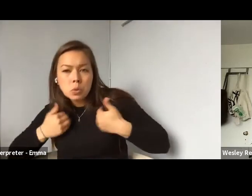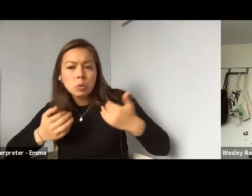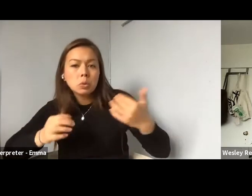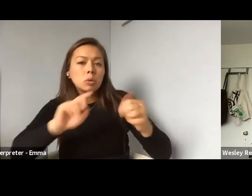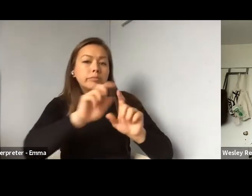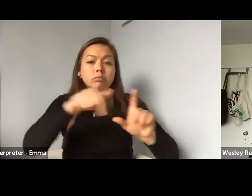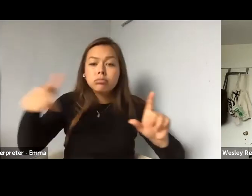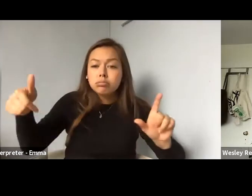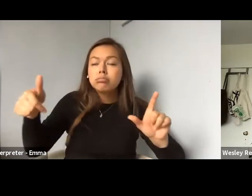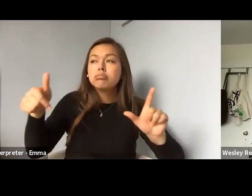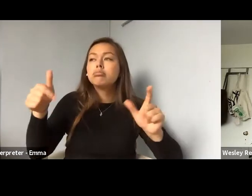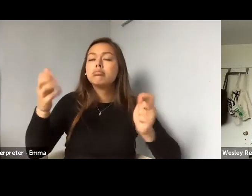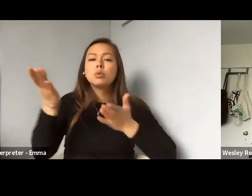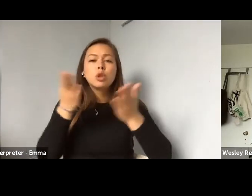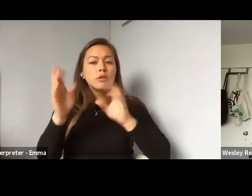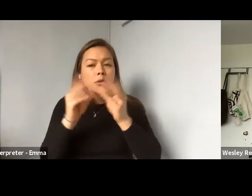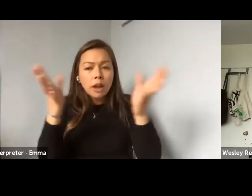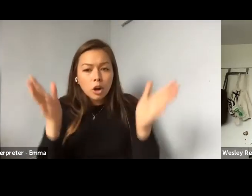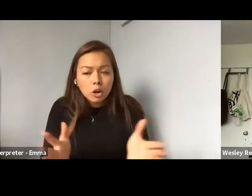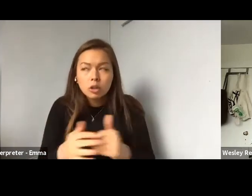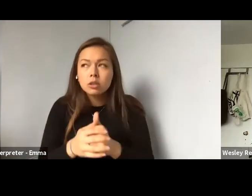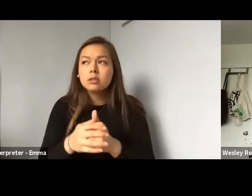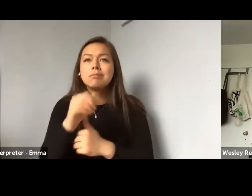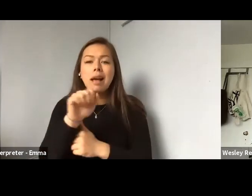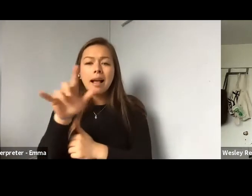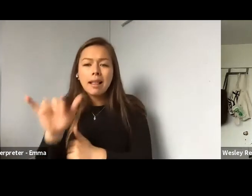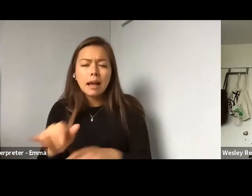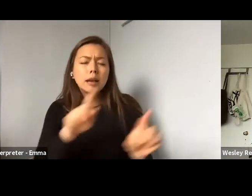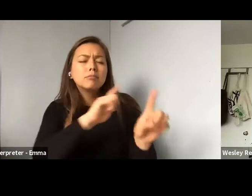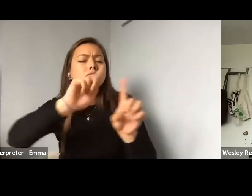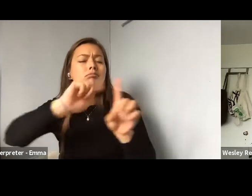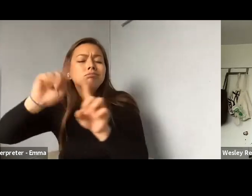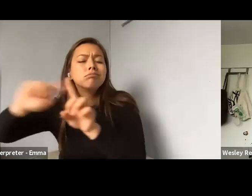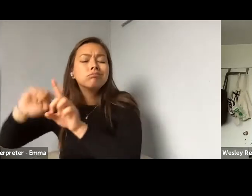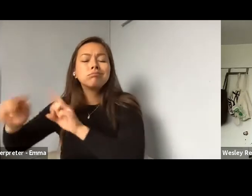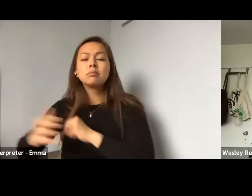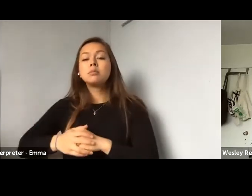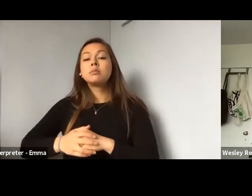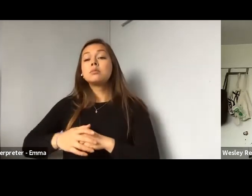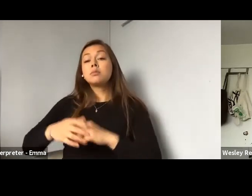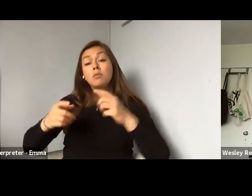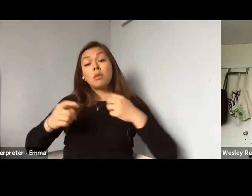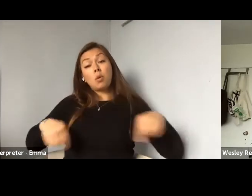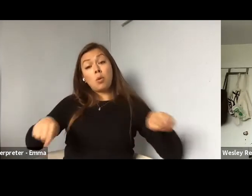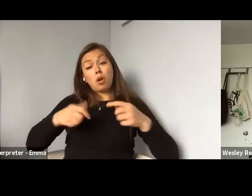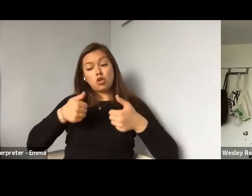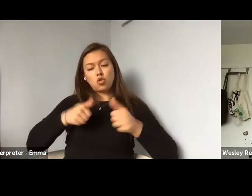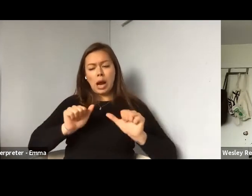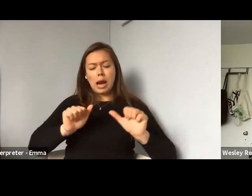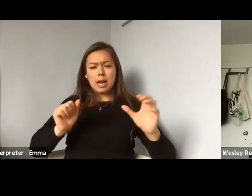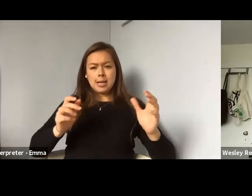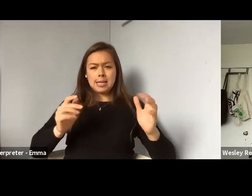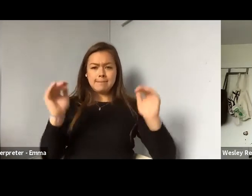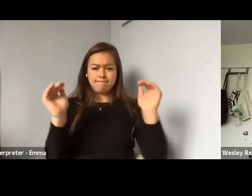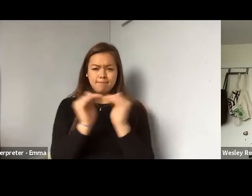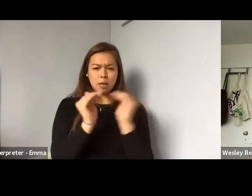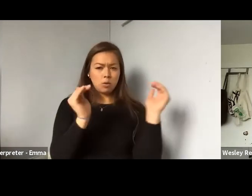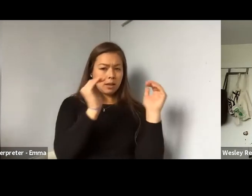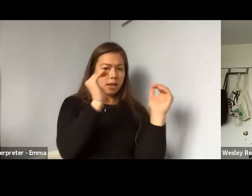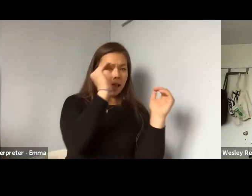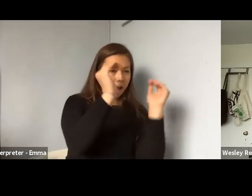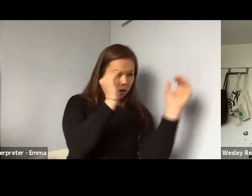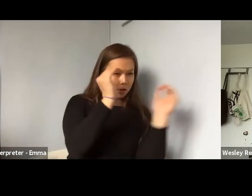allies. We tried to match up an equal number of youth and adults so that there was some sort of mentorship